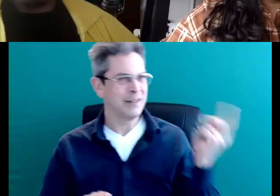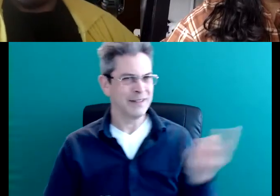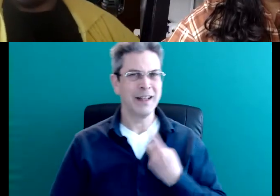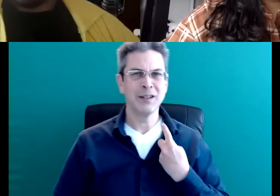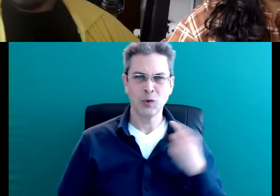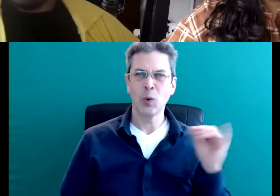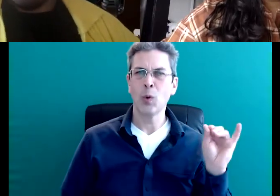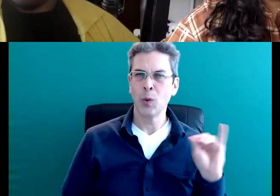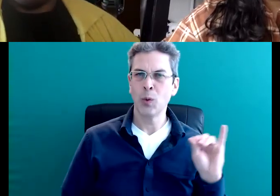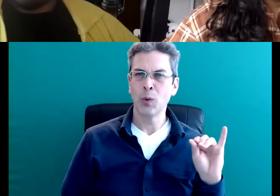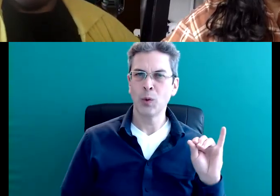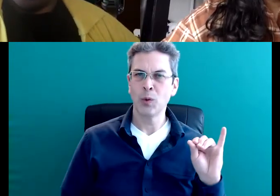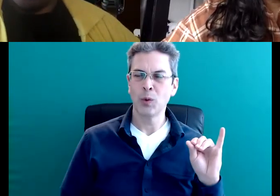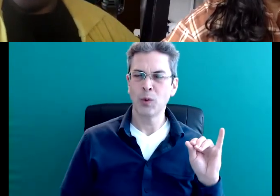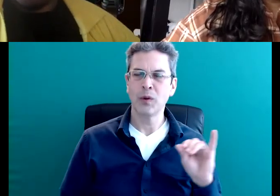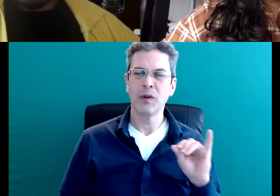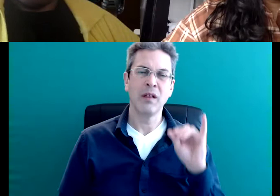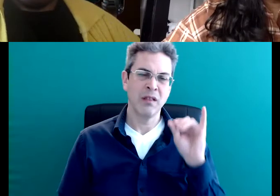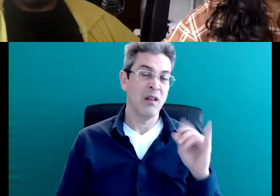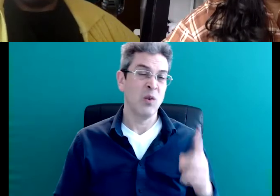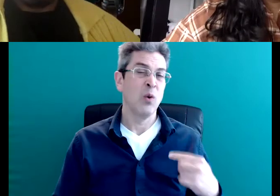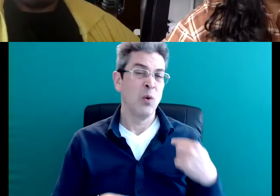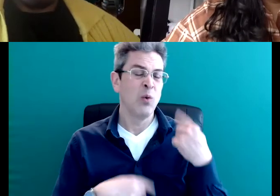it really has been a mess. It's just been awful.